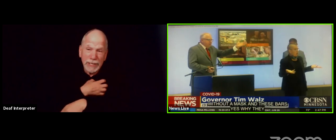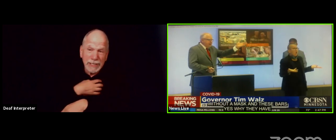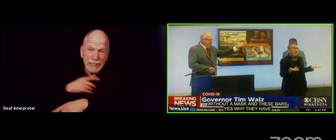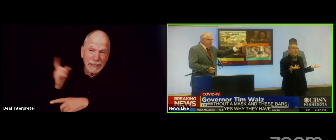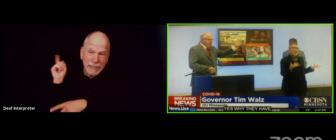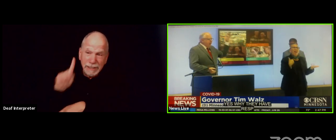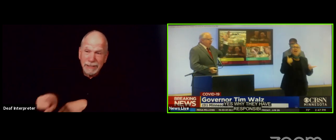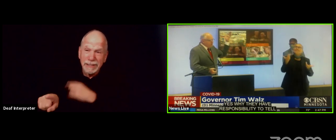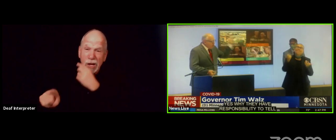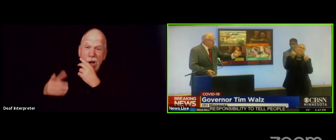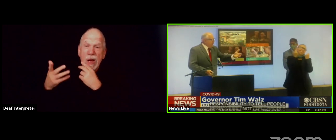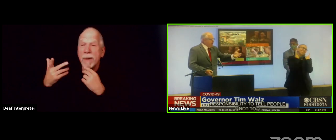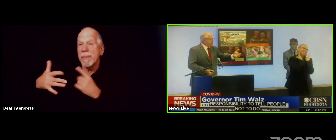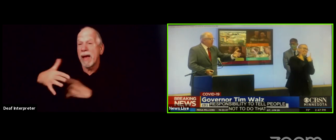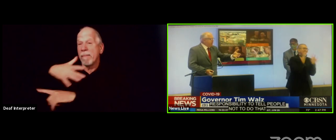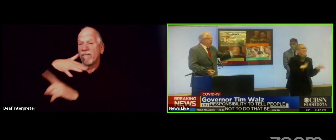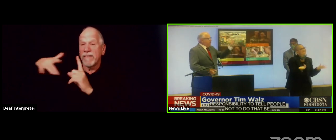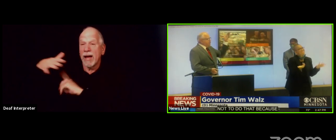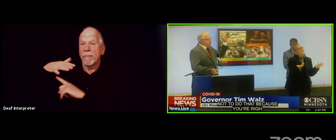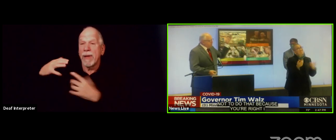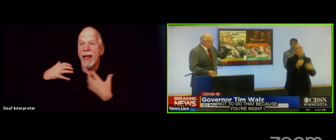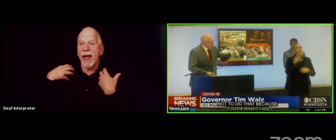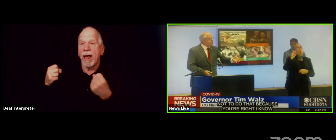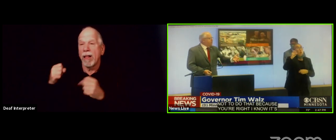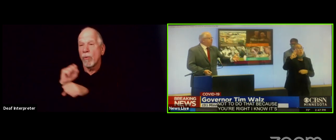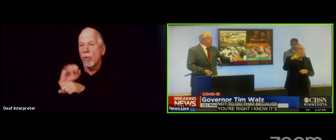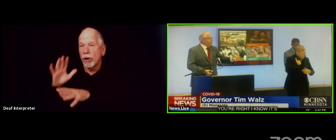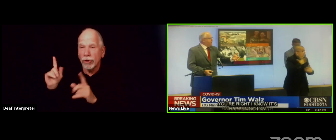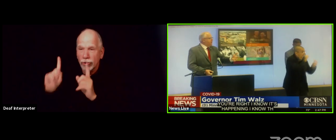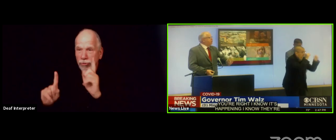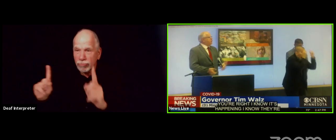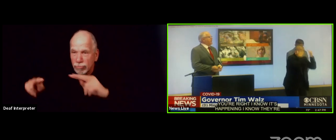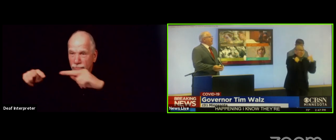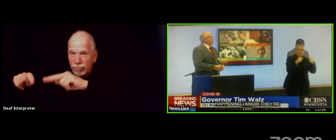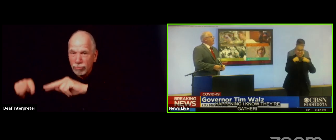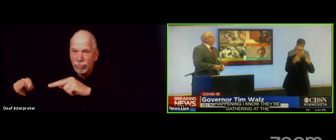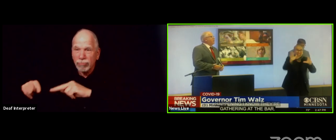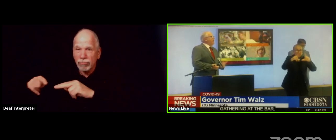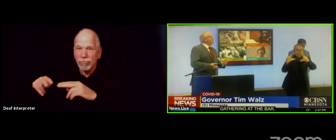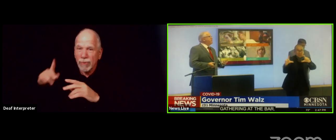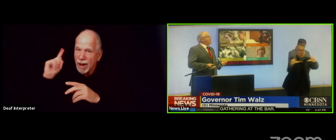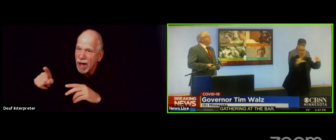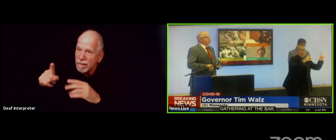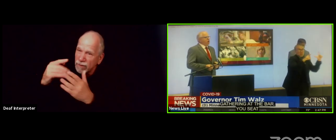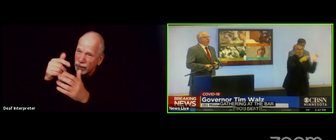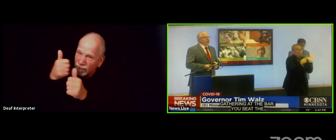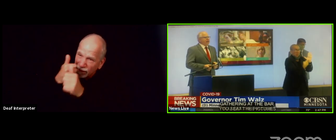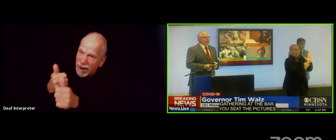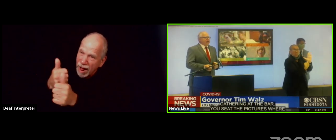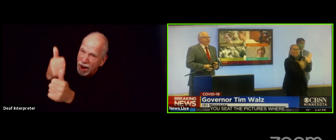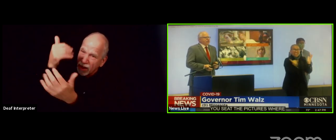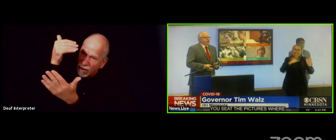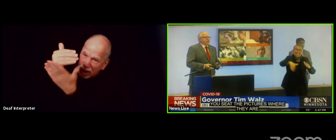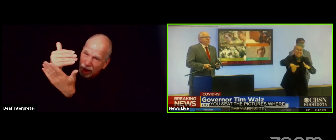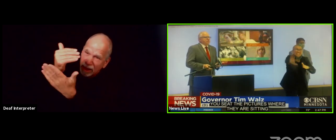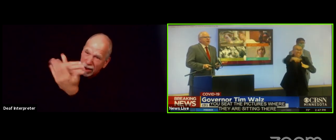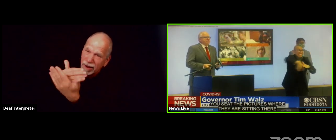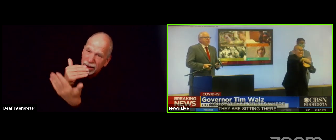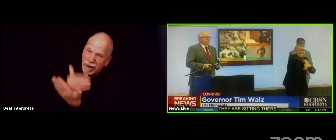know it's happening. I know they're gathering at the bar. You see the pictures where they're sitting there doing that. We have to be in this all together. And there's